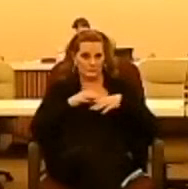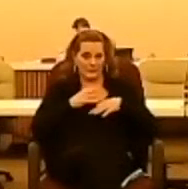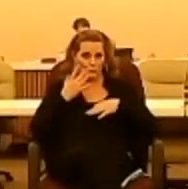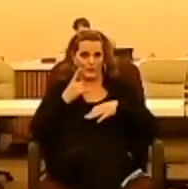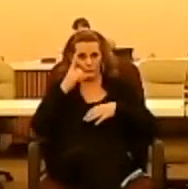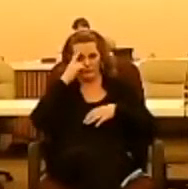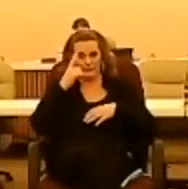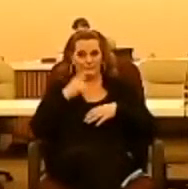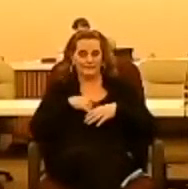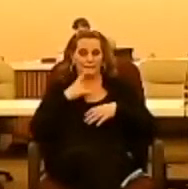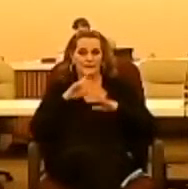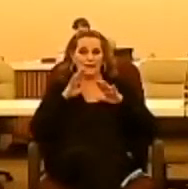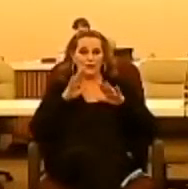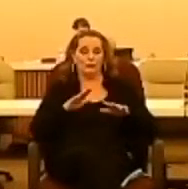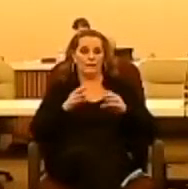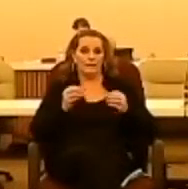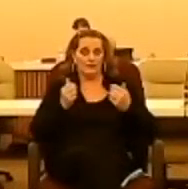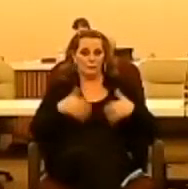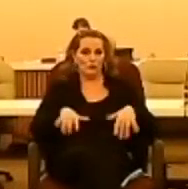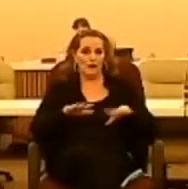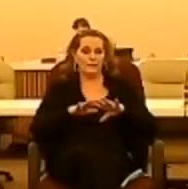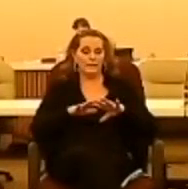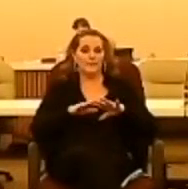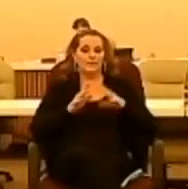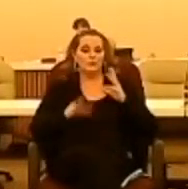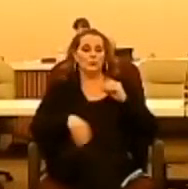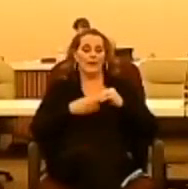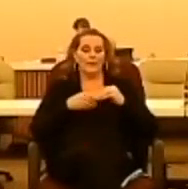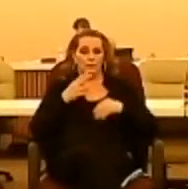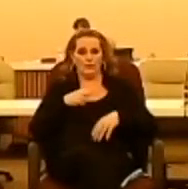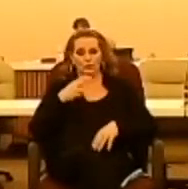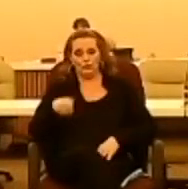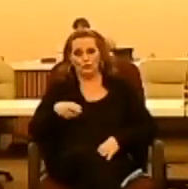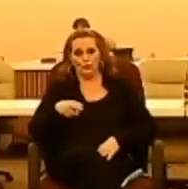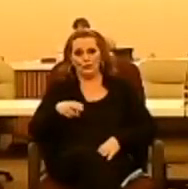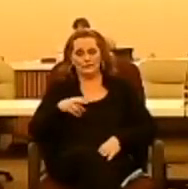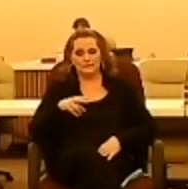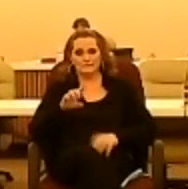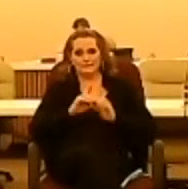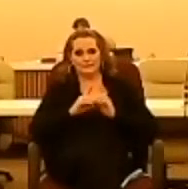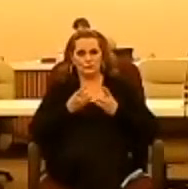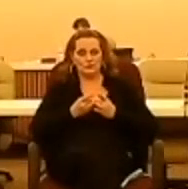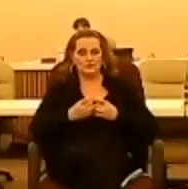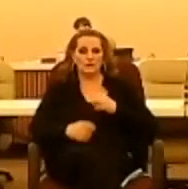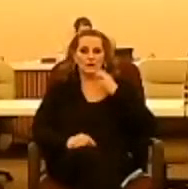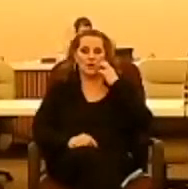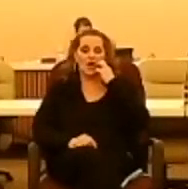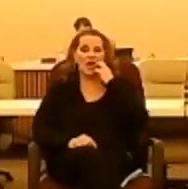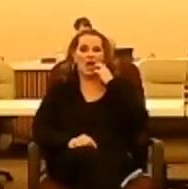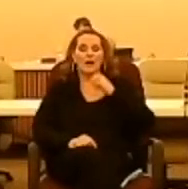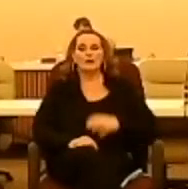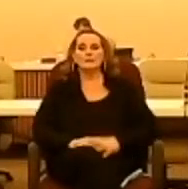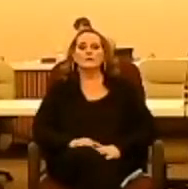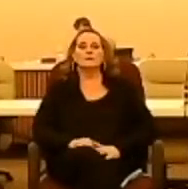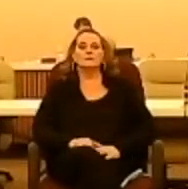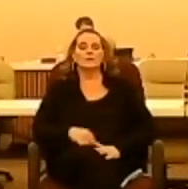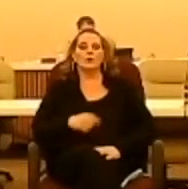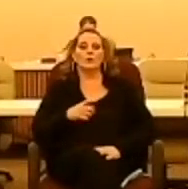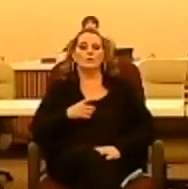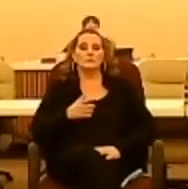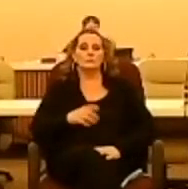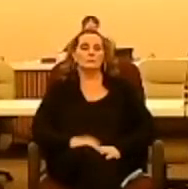this is a great property to add to the historic district? Absolutely. Assuming that you believe it should